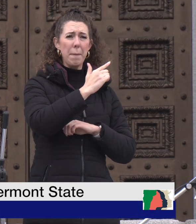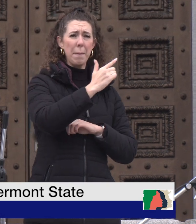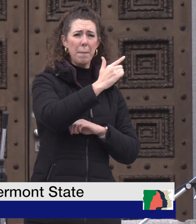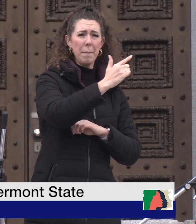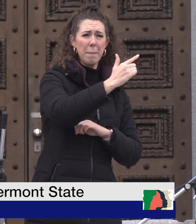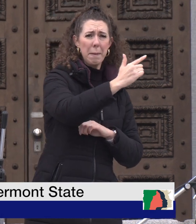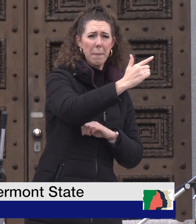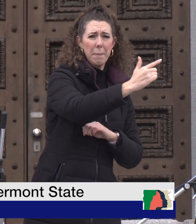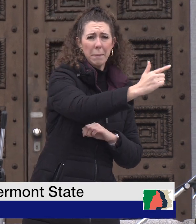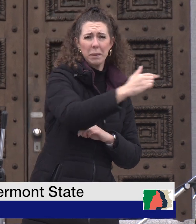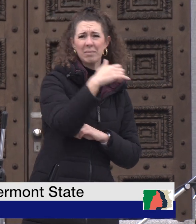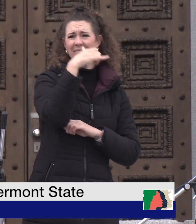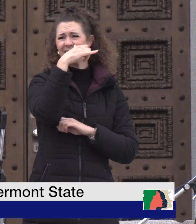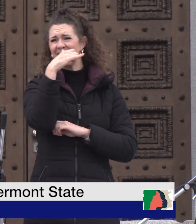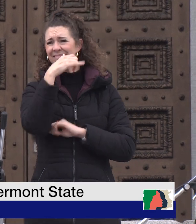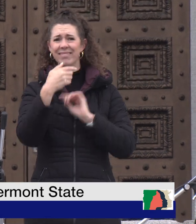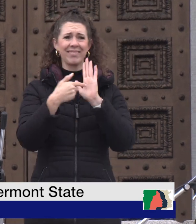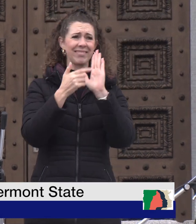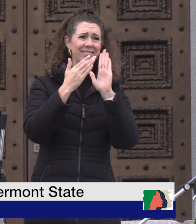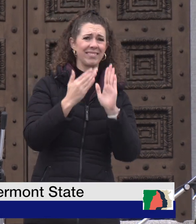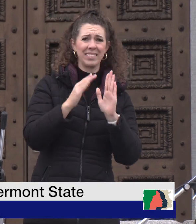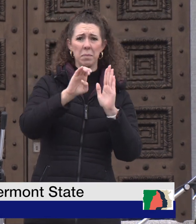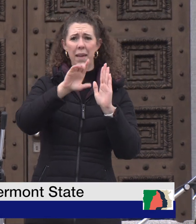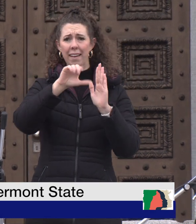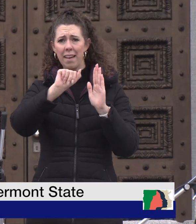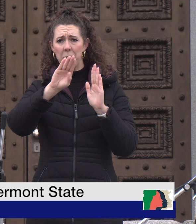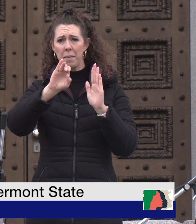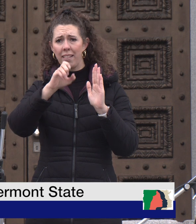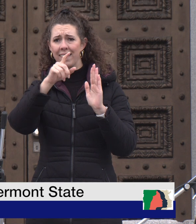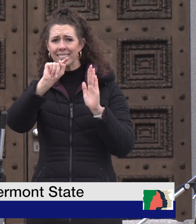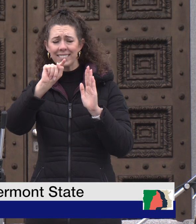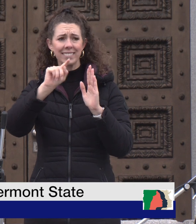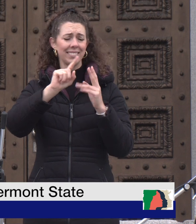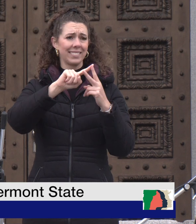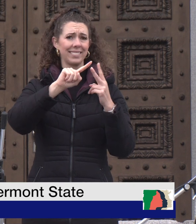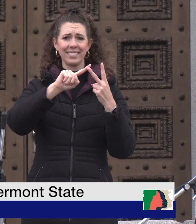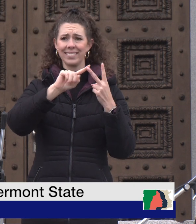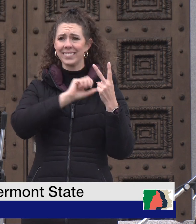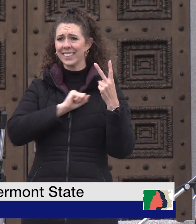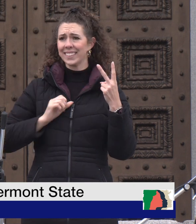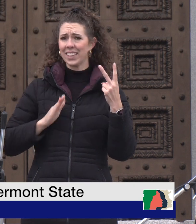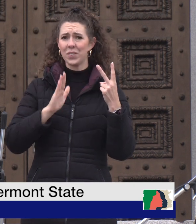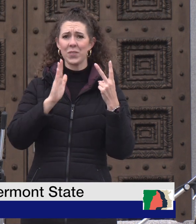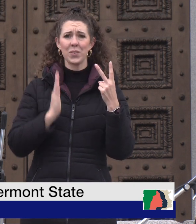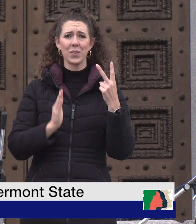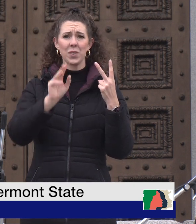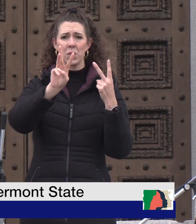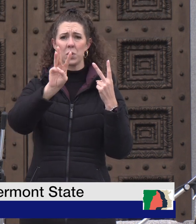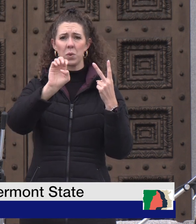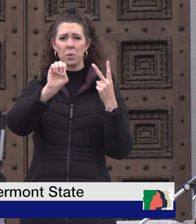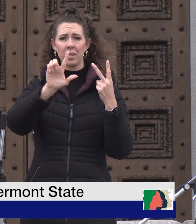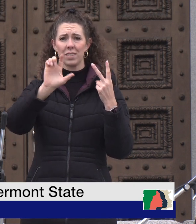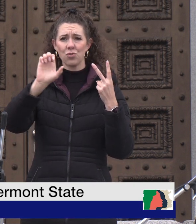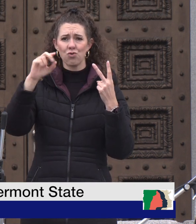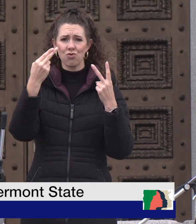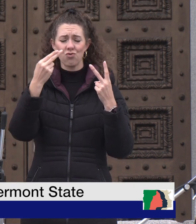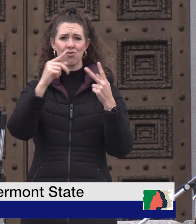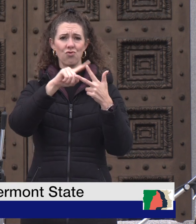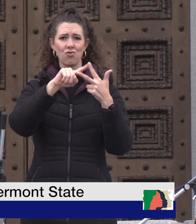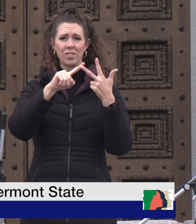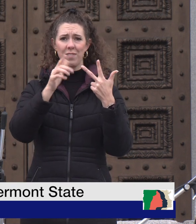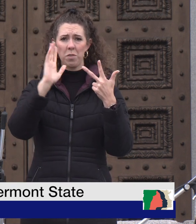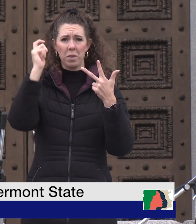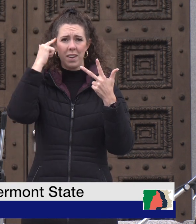after representatives of Becca Ballant, after Senator Welch, after former Governor Cunin.